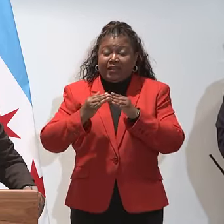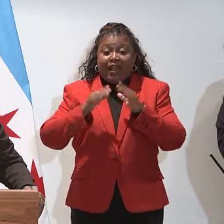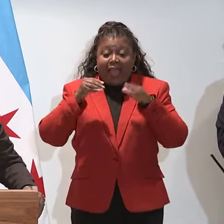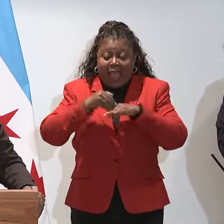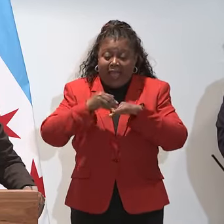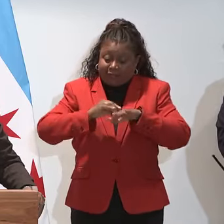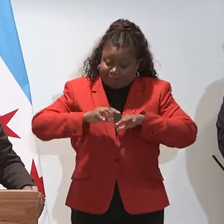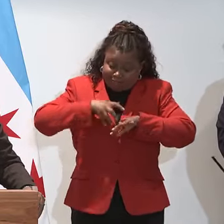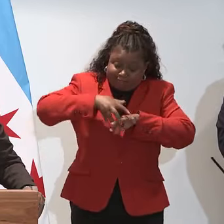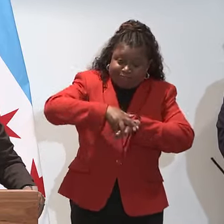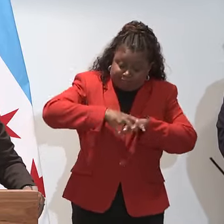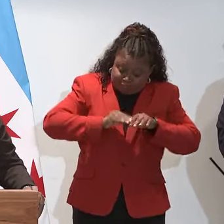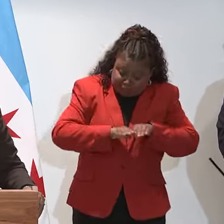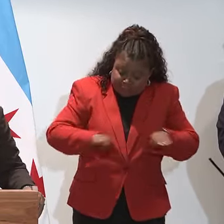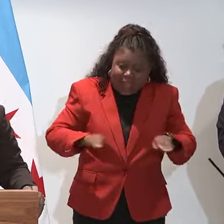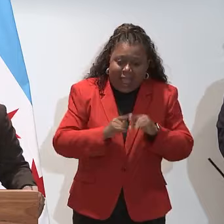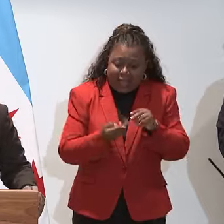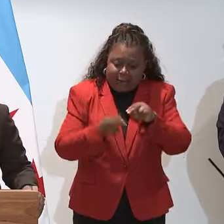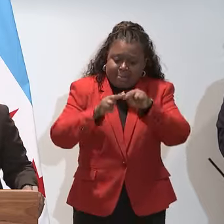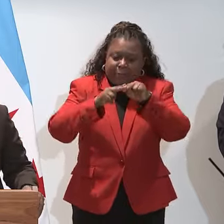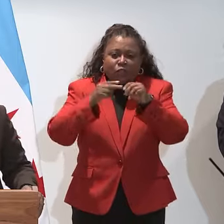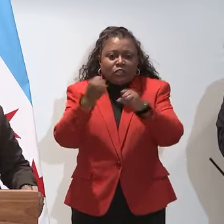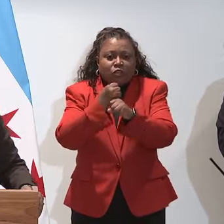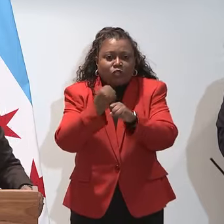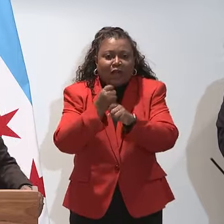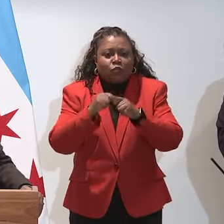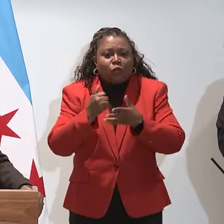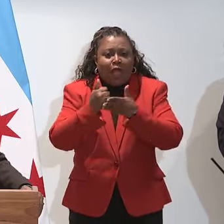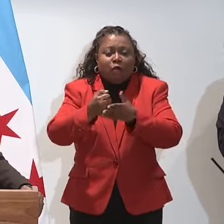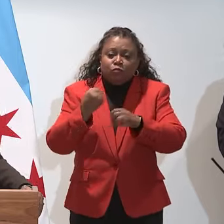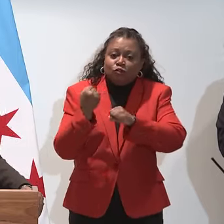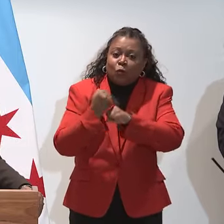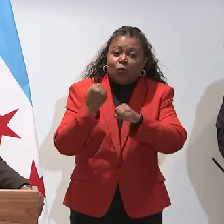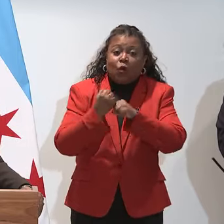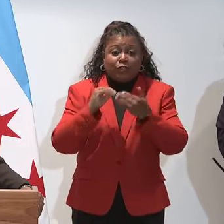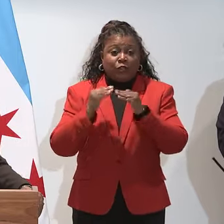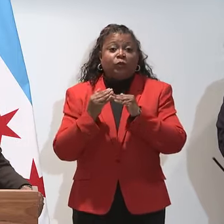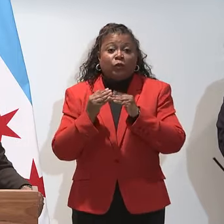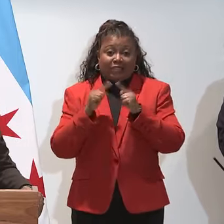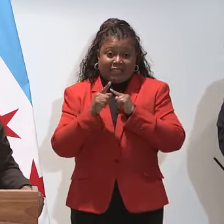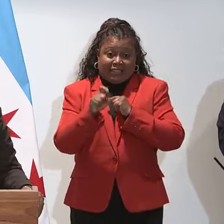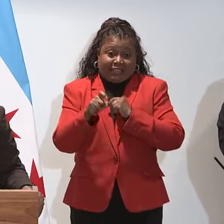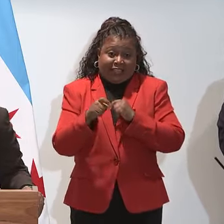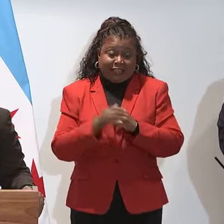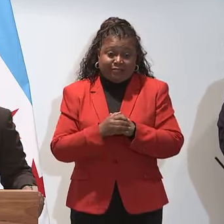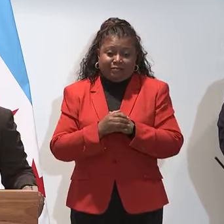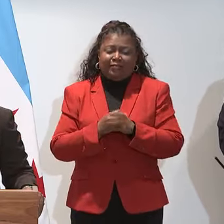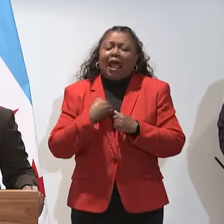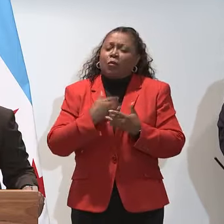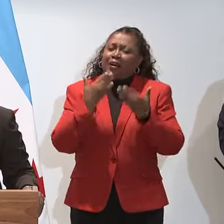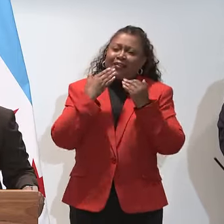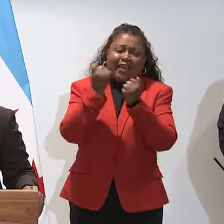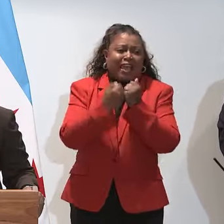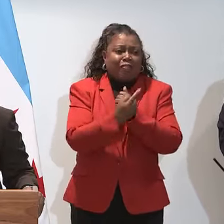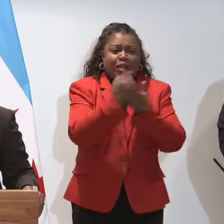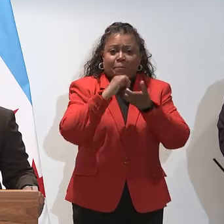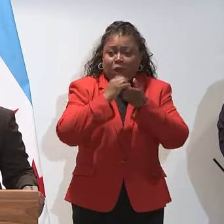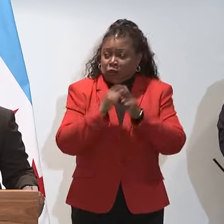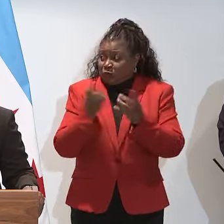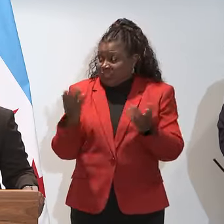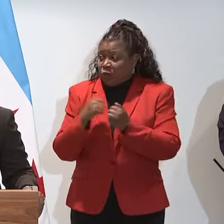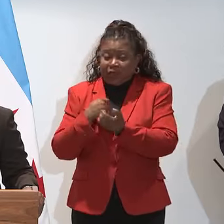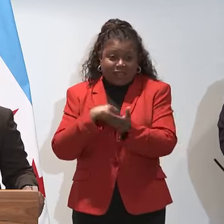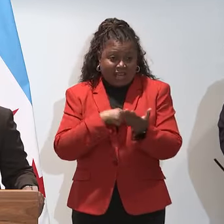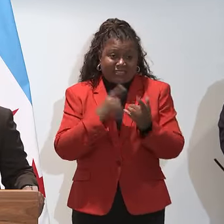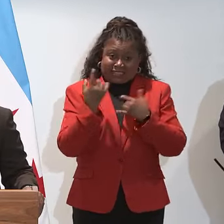at the grassroots level and then building a strategy to help support communities in need. I want to thank every single partner who's here